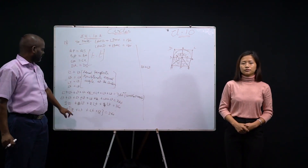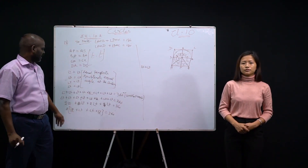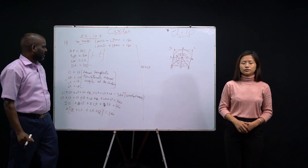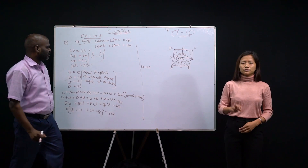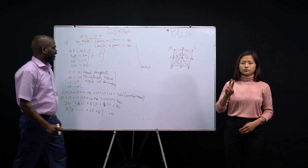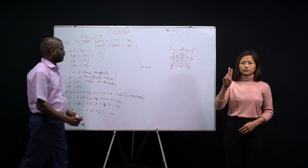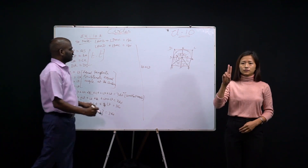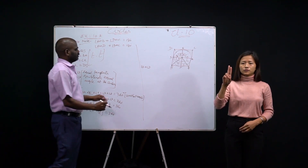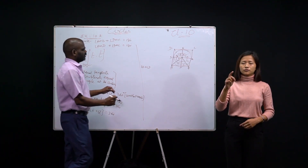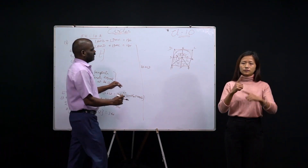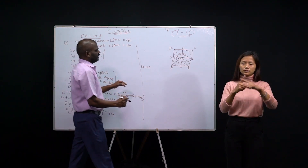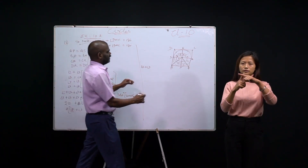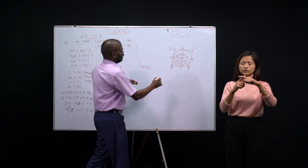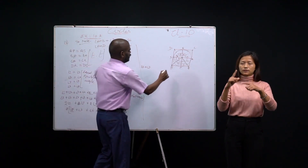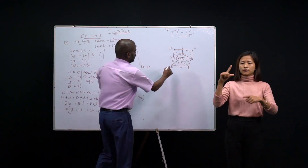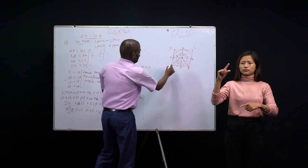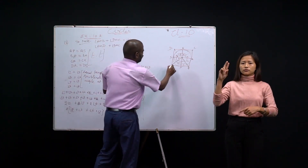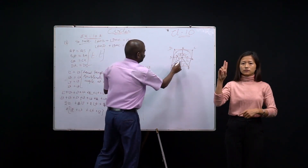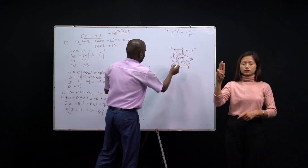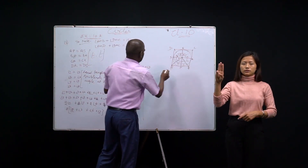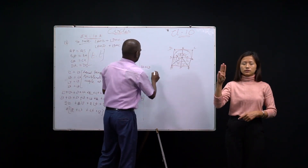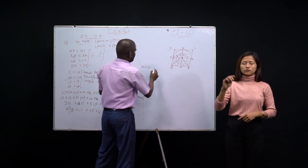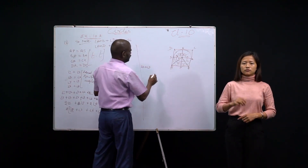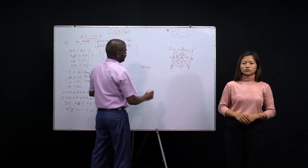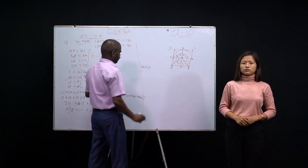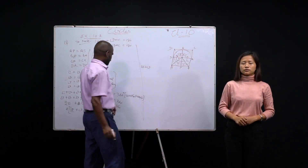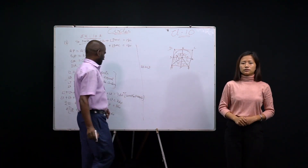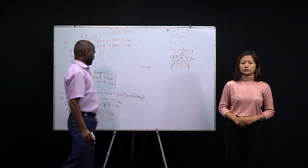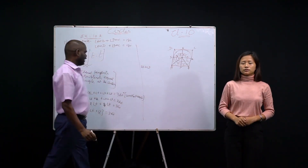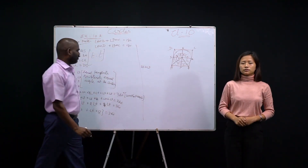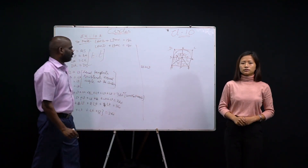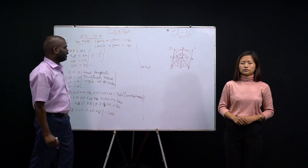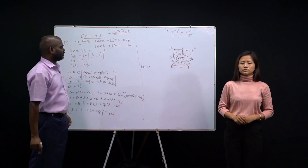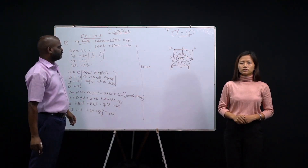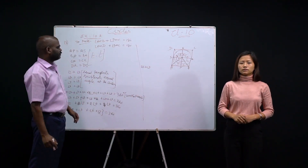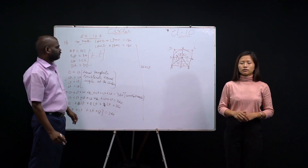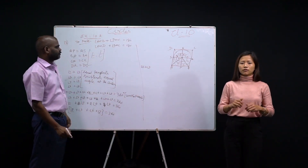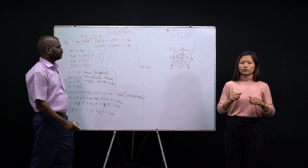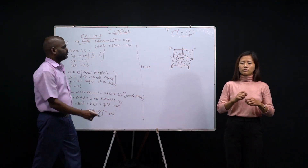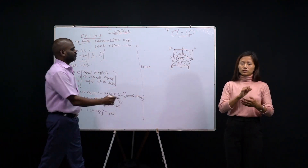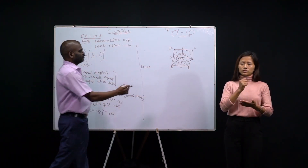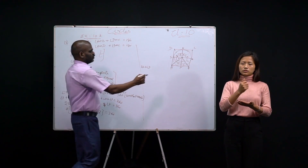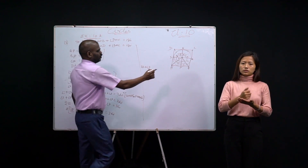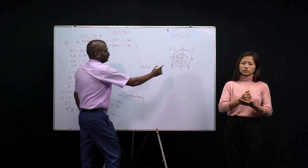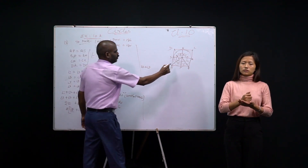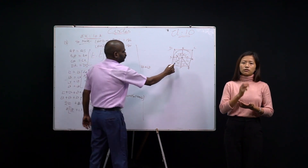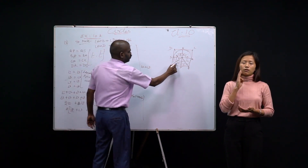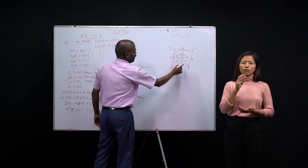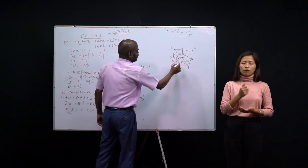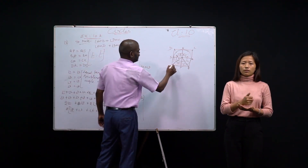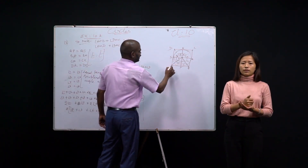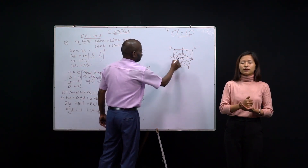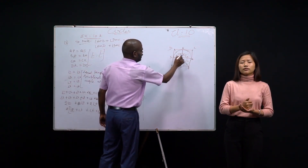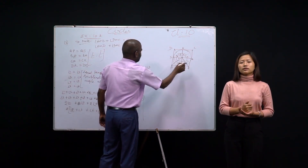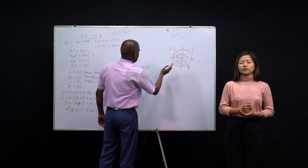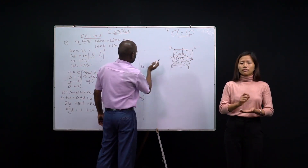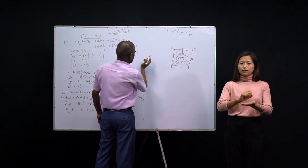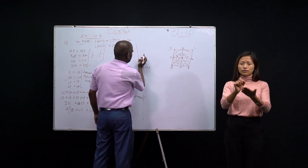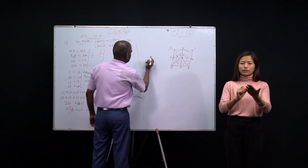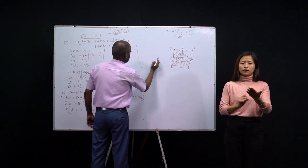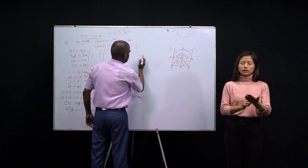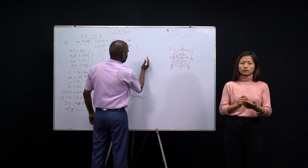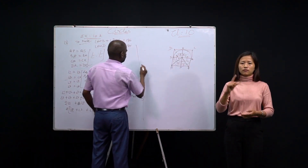2 plus angle 3, in place of angle 2 and 3, shall write angle AOB. 2 and 3 is nothing but